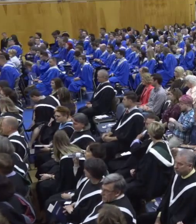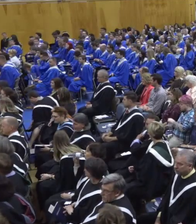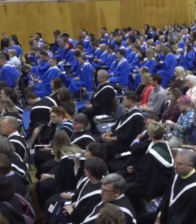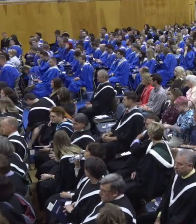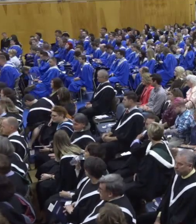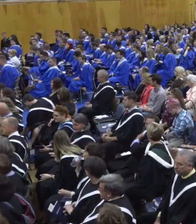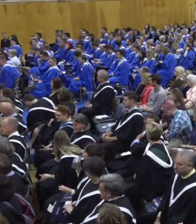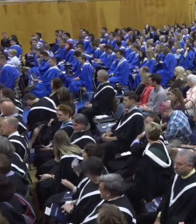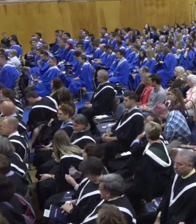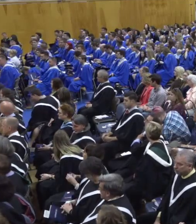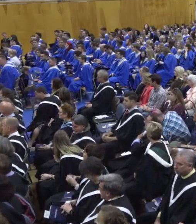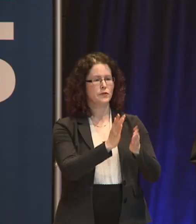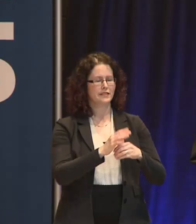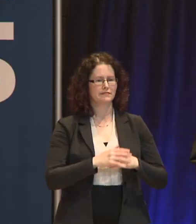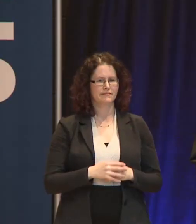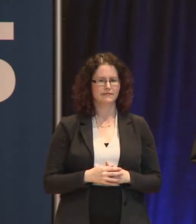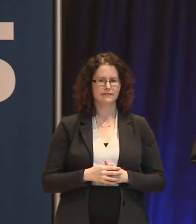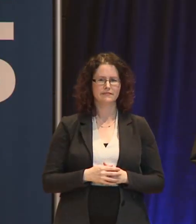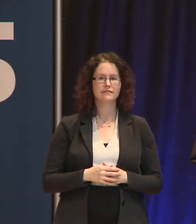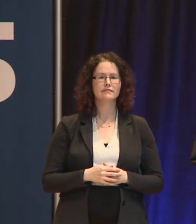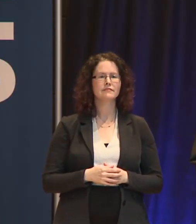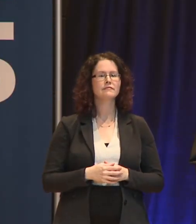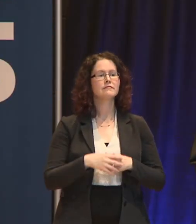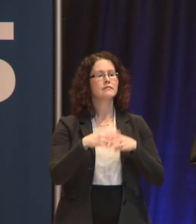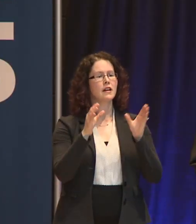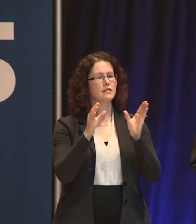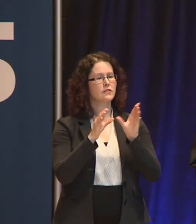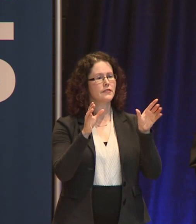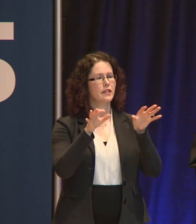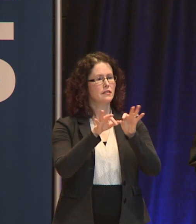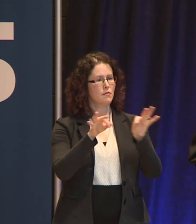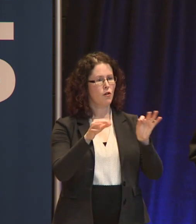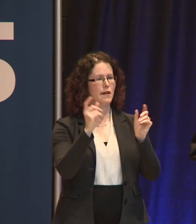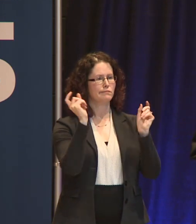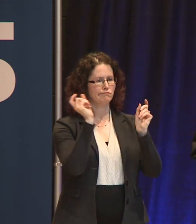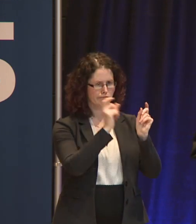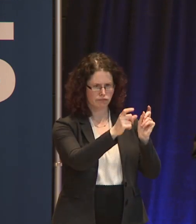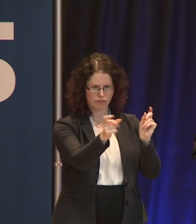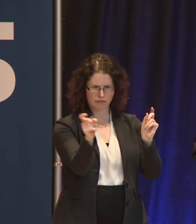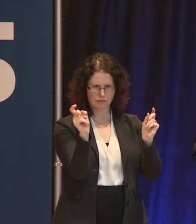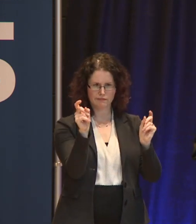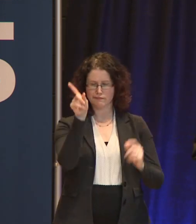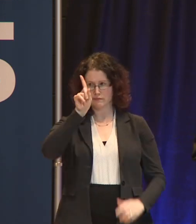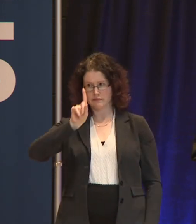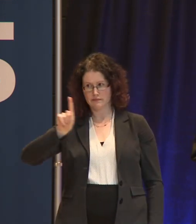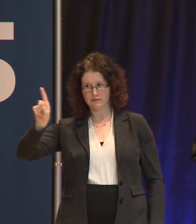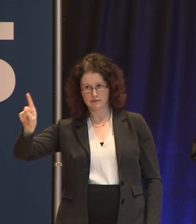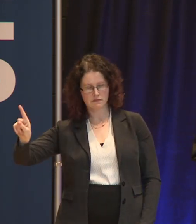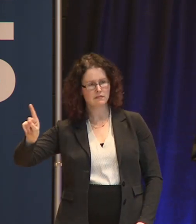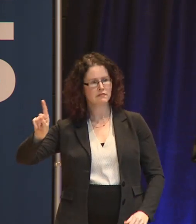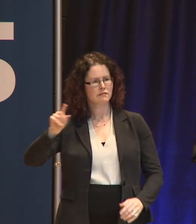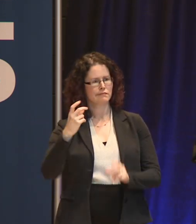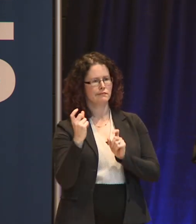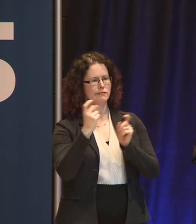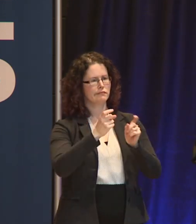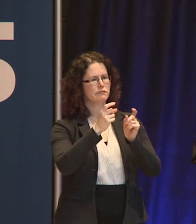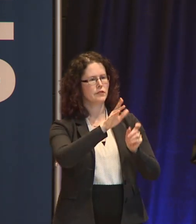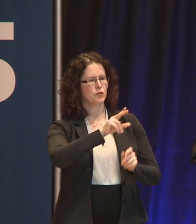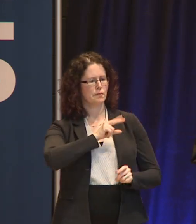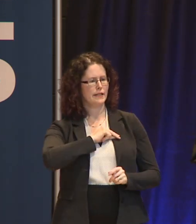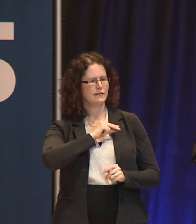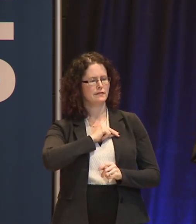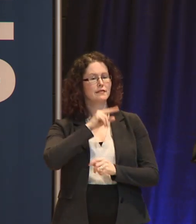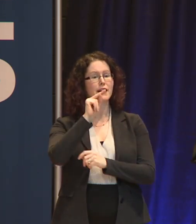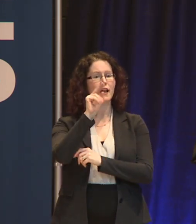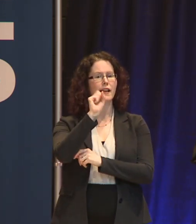Graduates, after receiving your credential on stage, you were presented with your NSCC alumni pin.